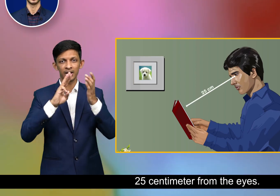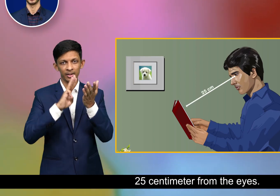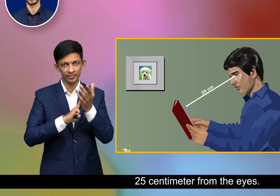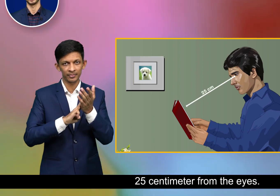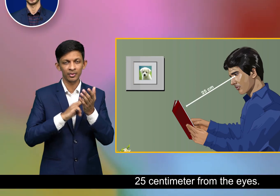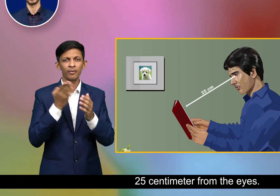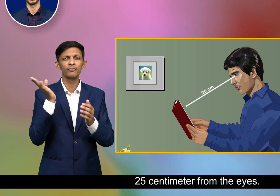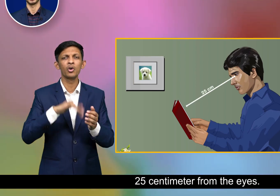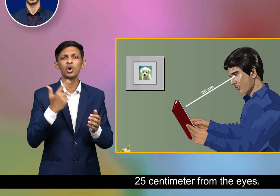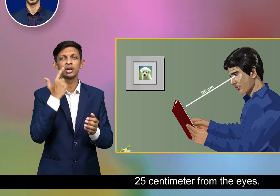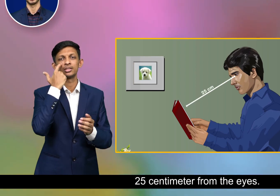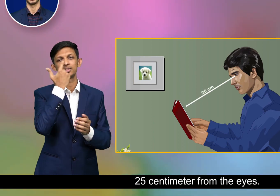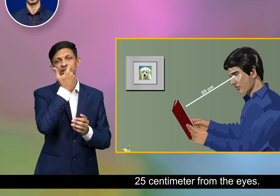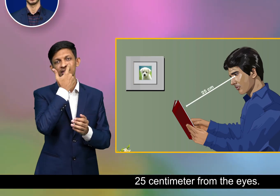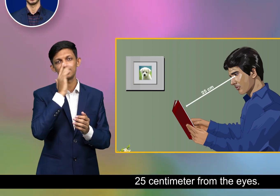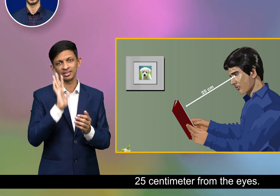eyes.